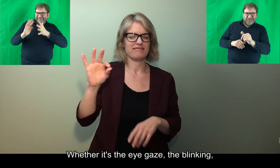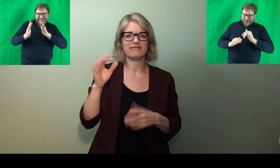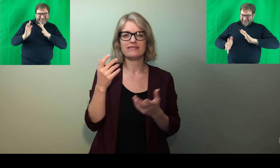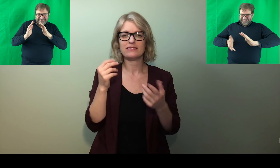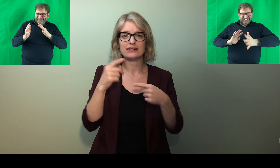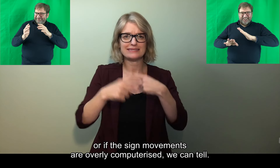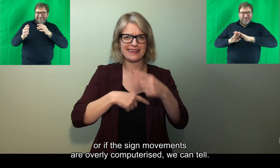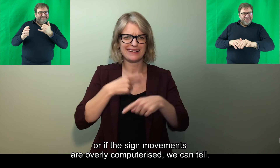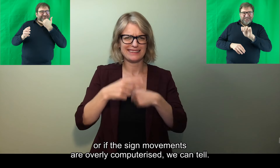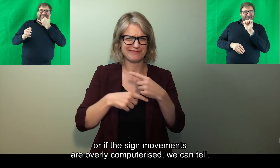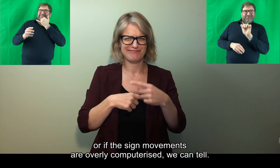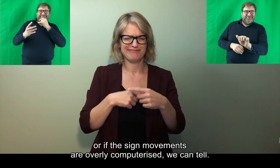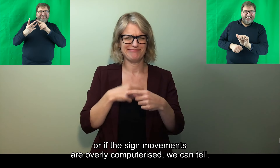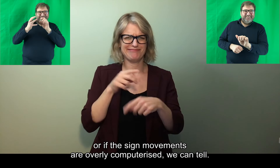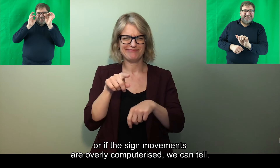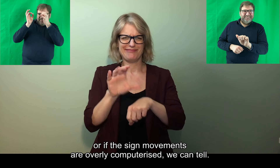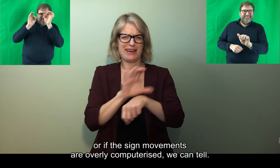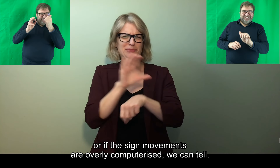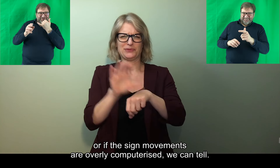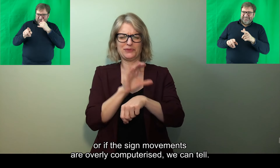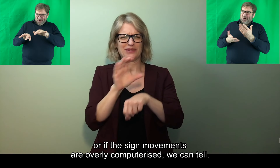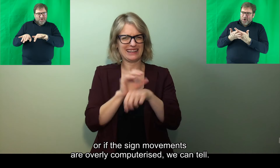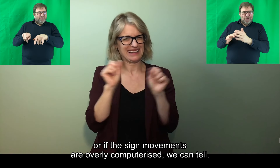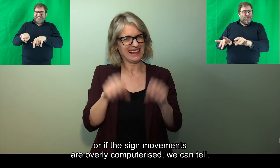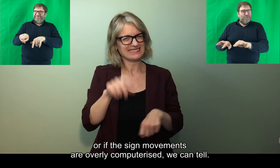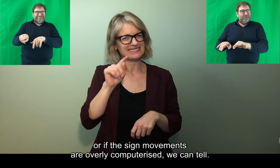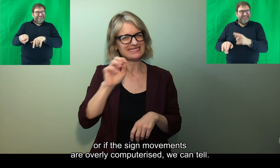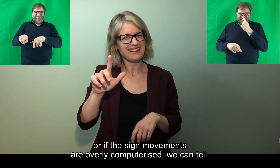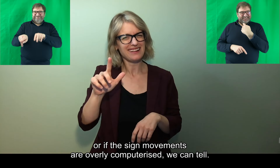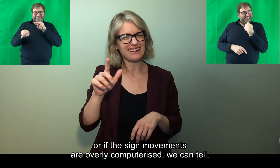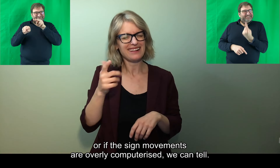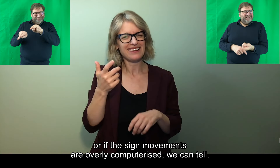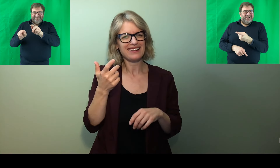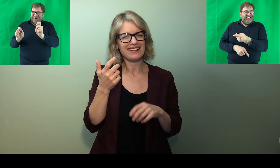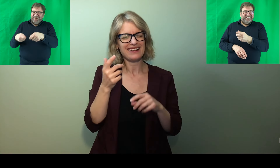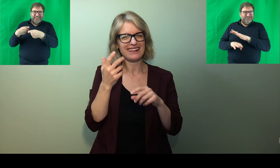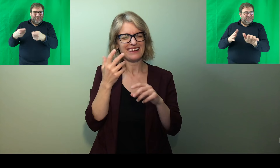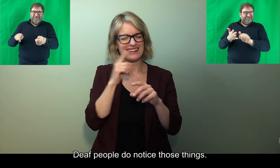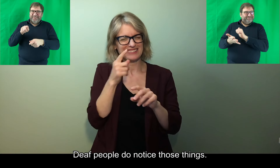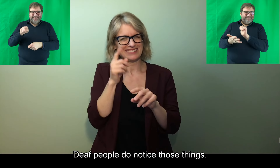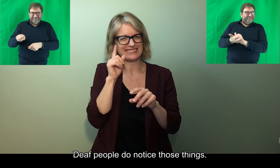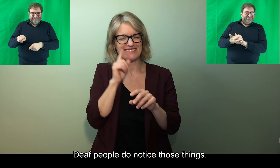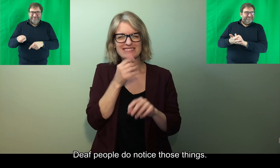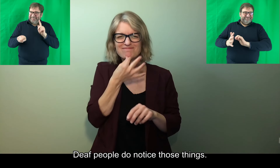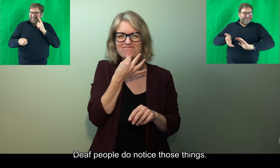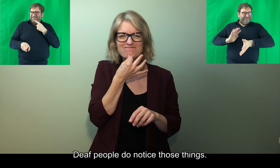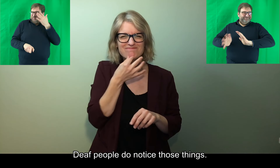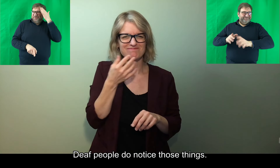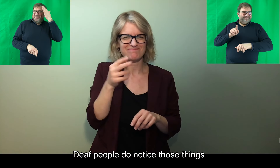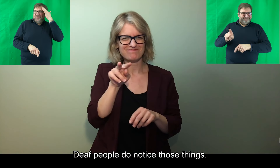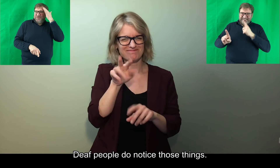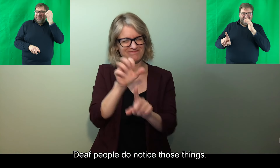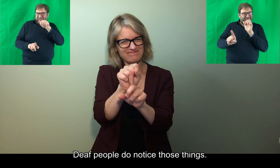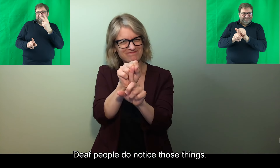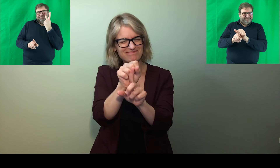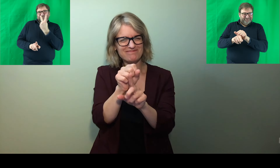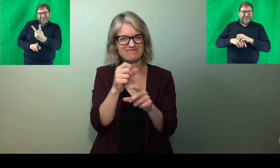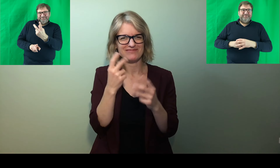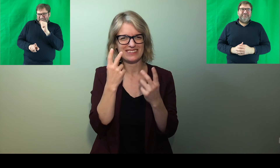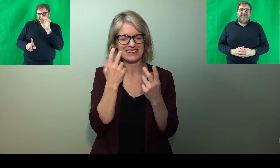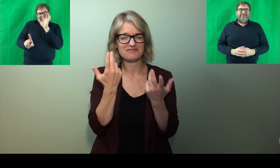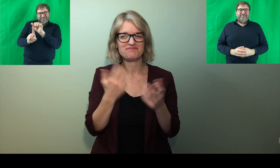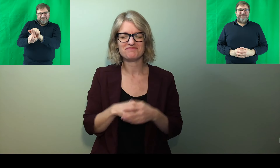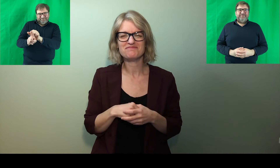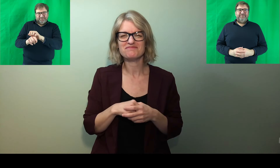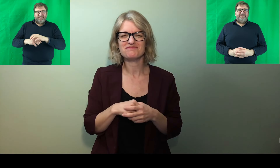blinking, or if the sign movements are overly computerized, we can tell. Deaf people do notice those things.